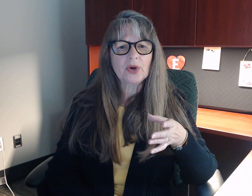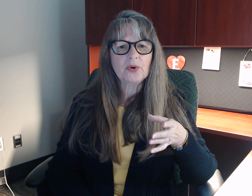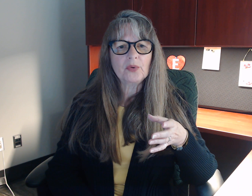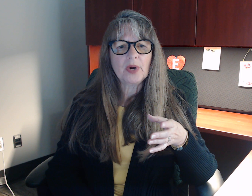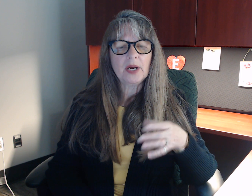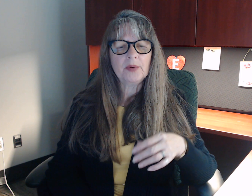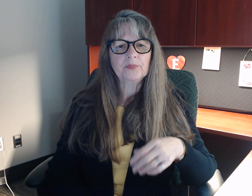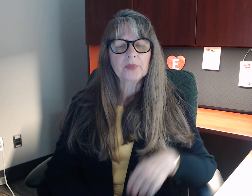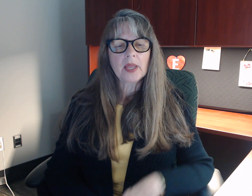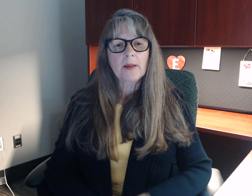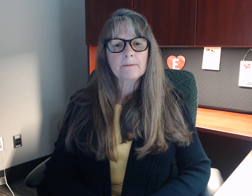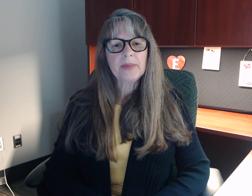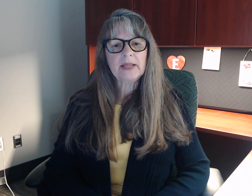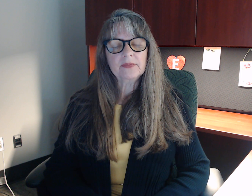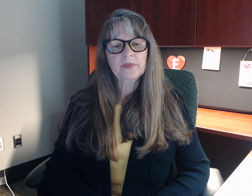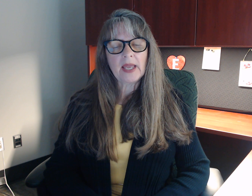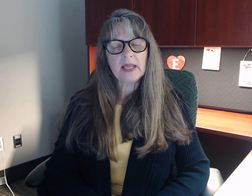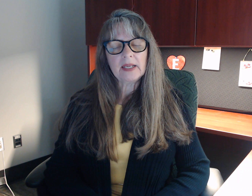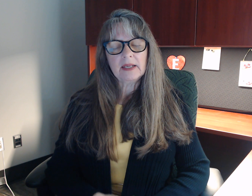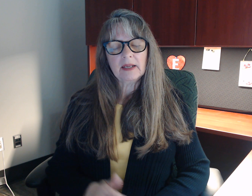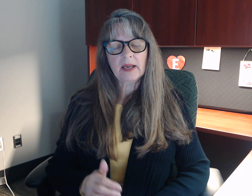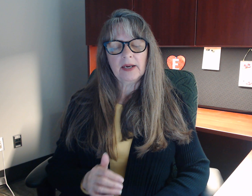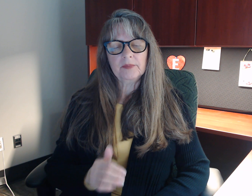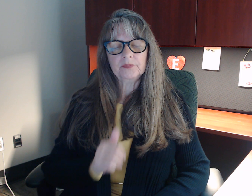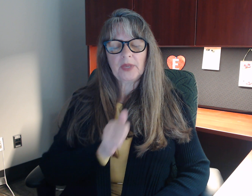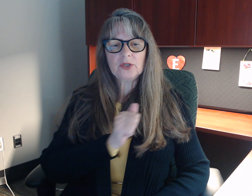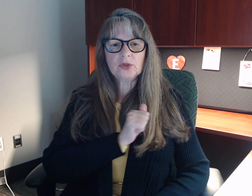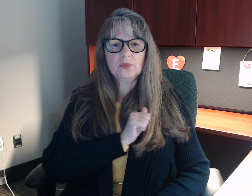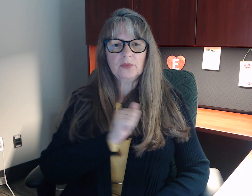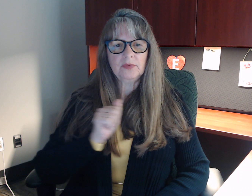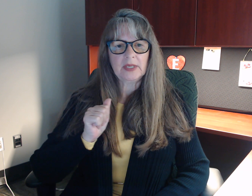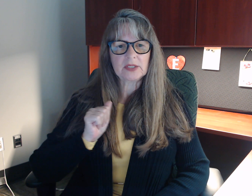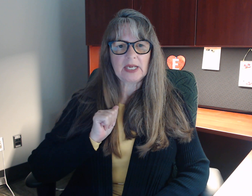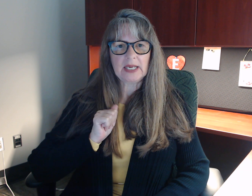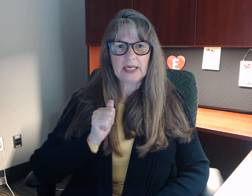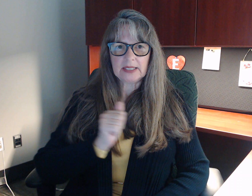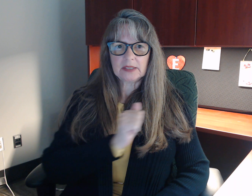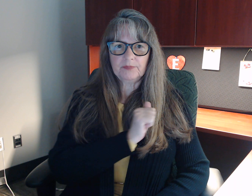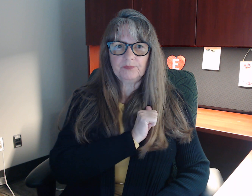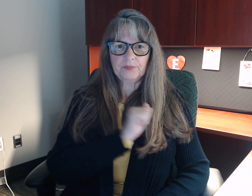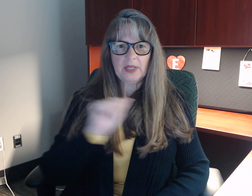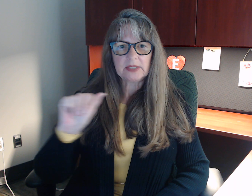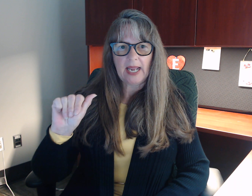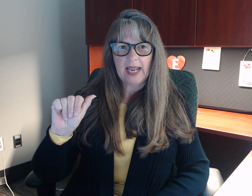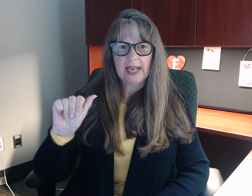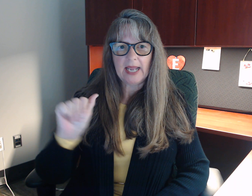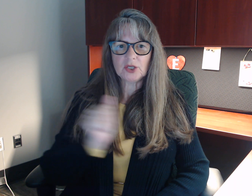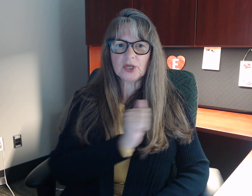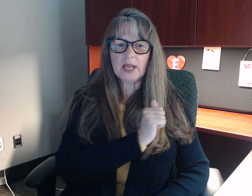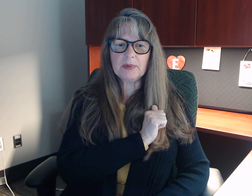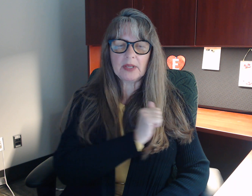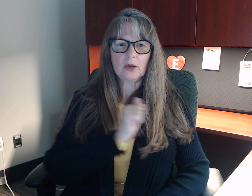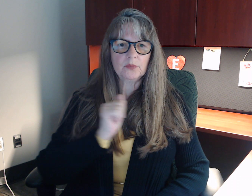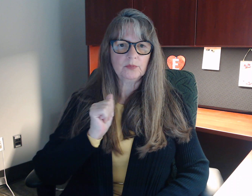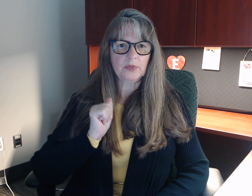so, but they do this to end it. It's an A hand shape, and they go this